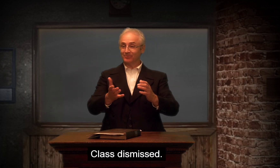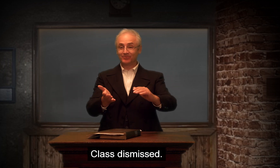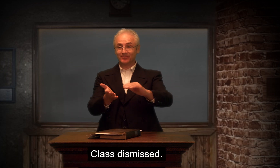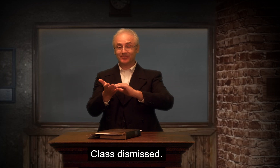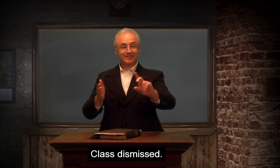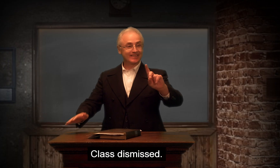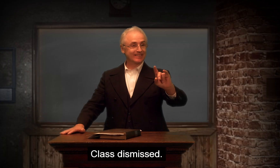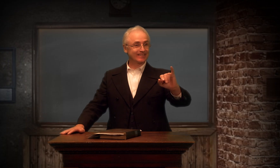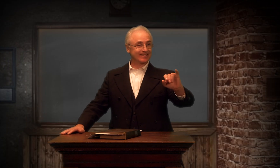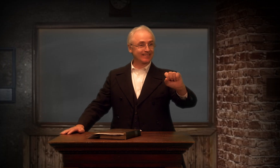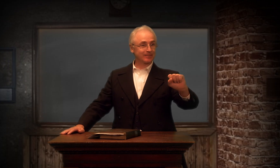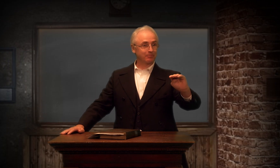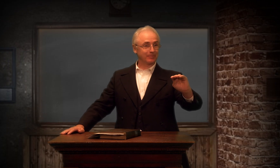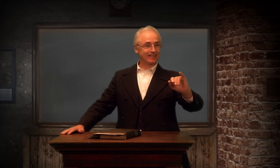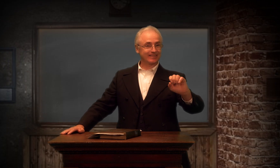Class dismissed.